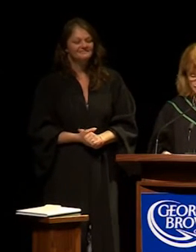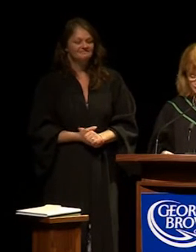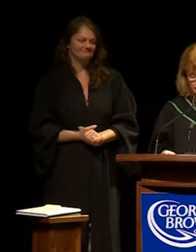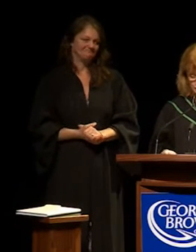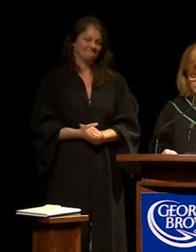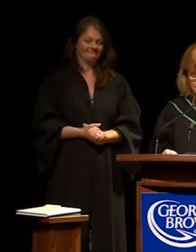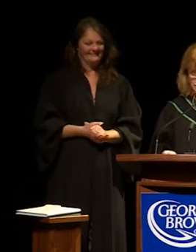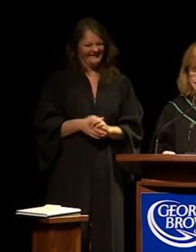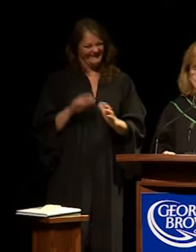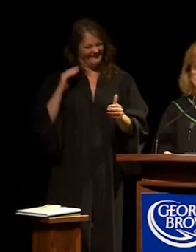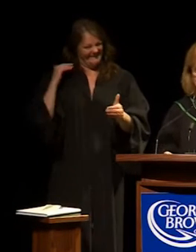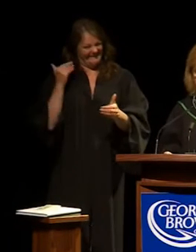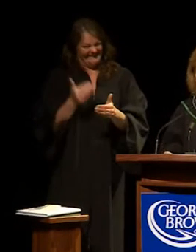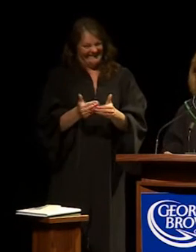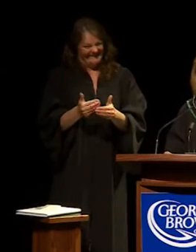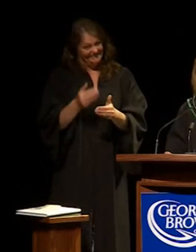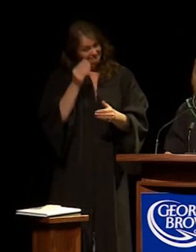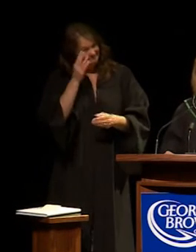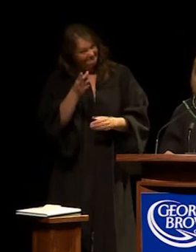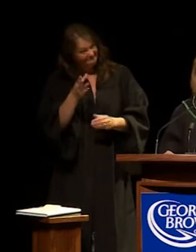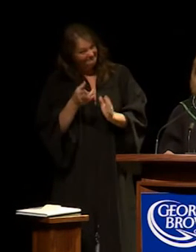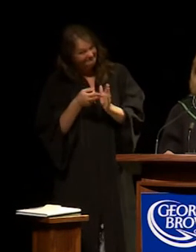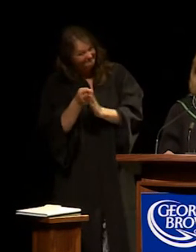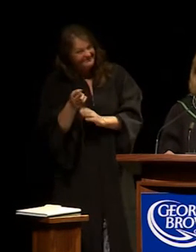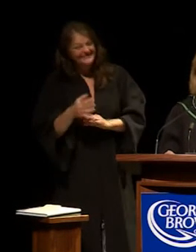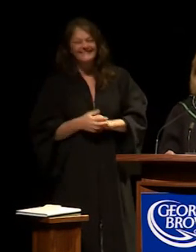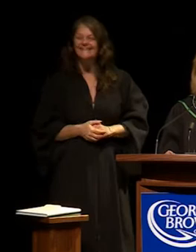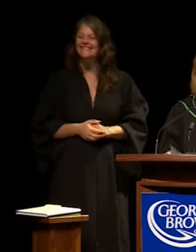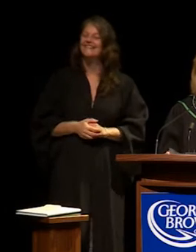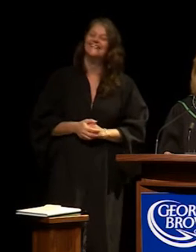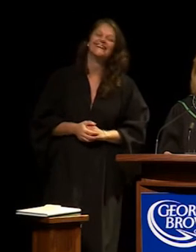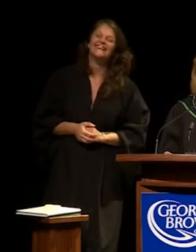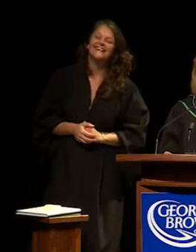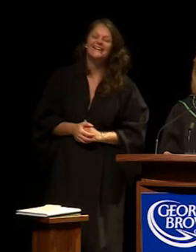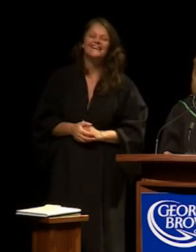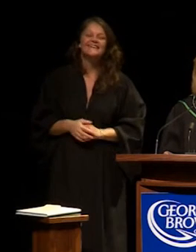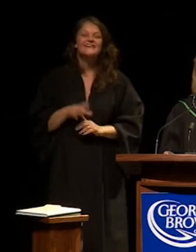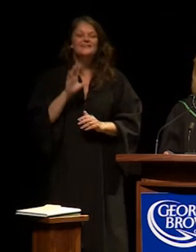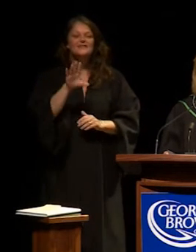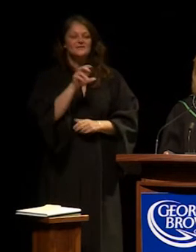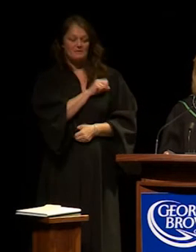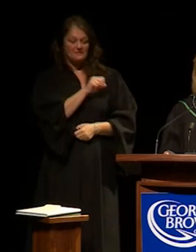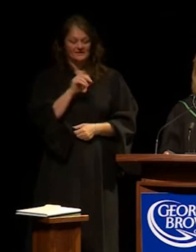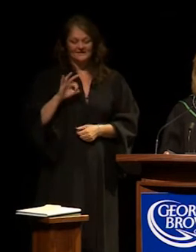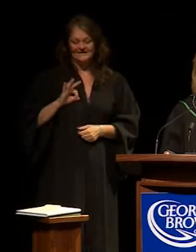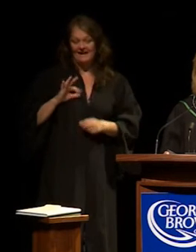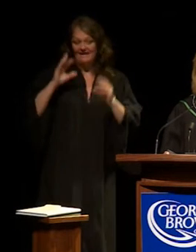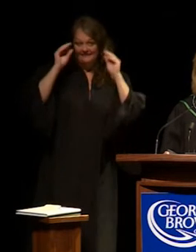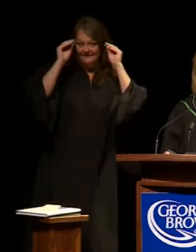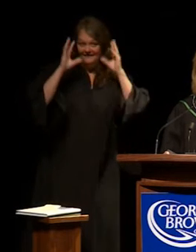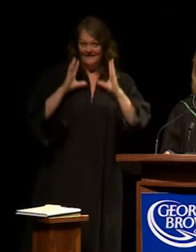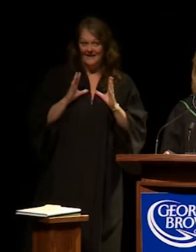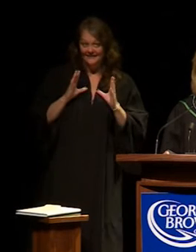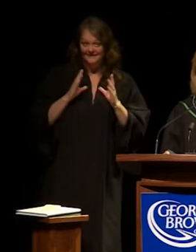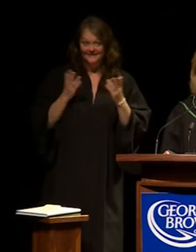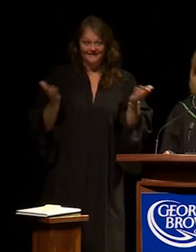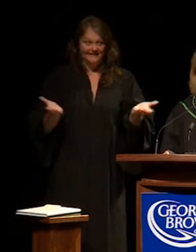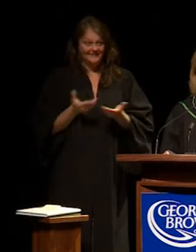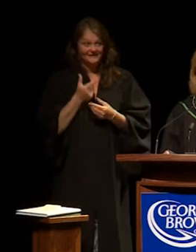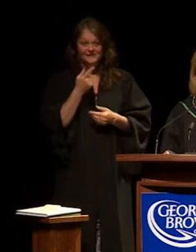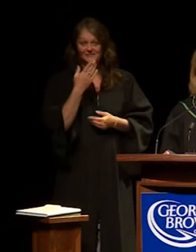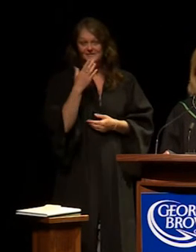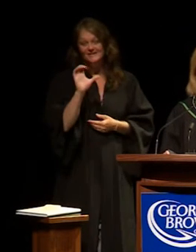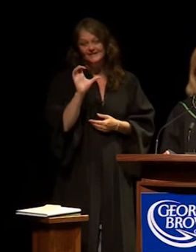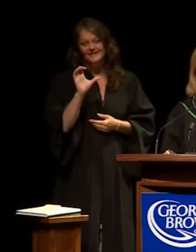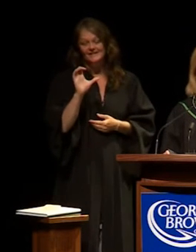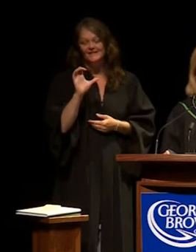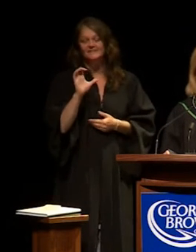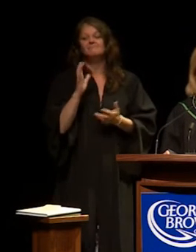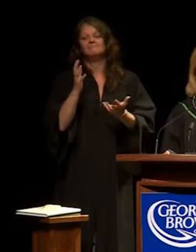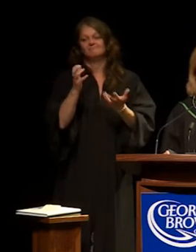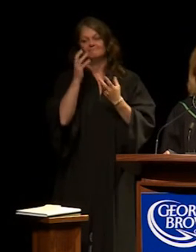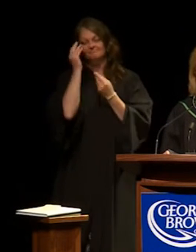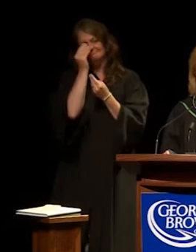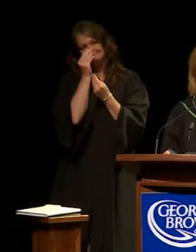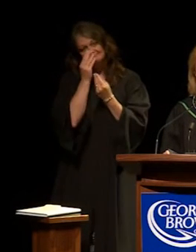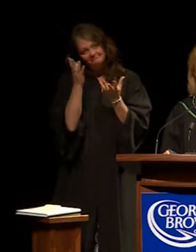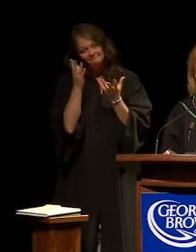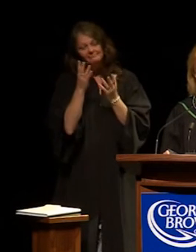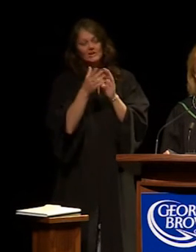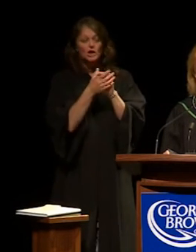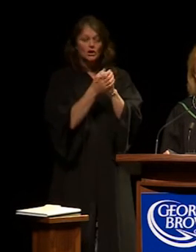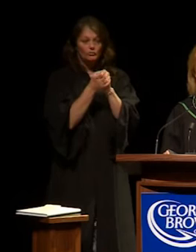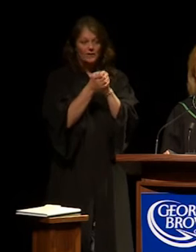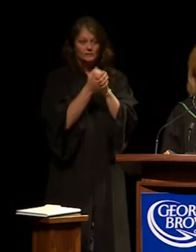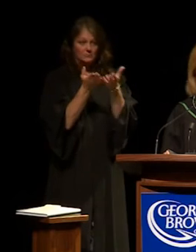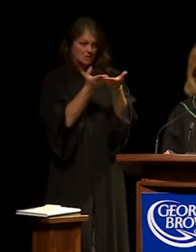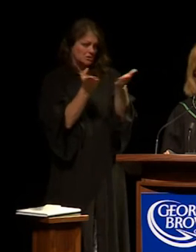Okay, we're in the home stretch. On behalf of the staff and faculty of George Brown College, let me congratulate not only